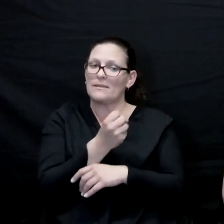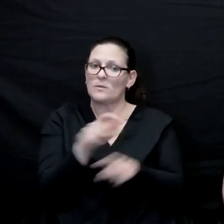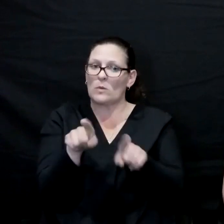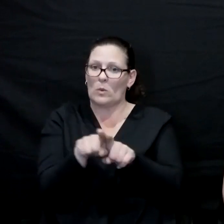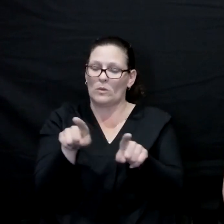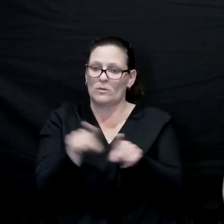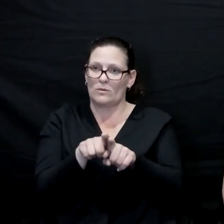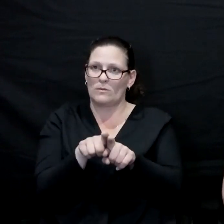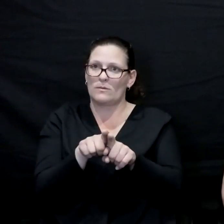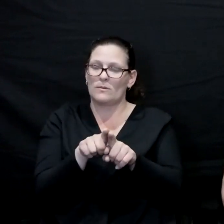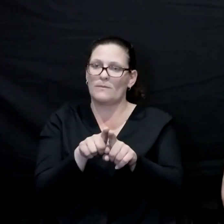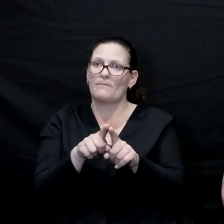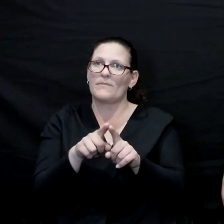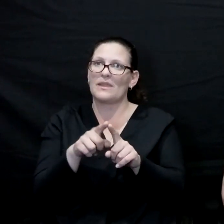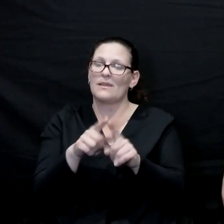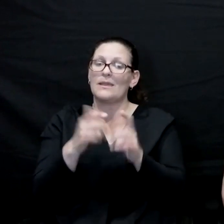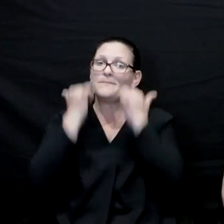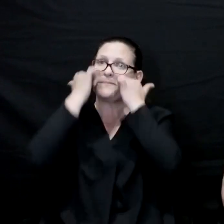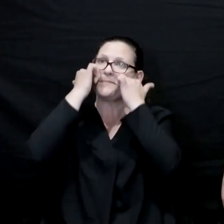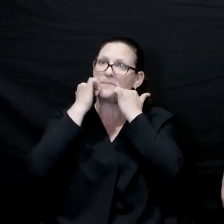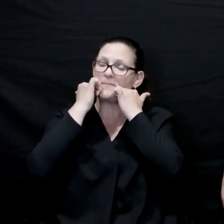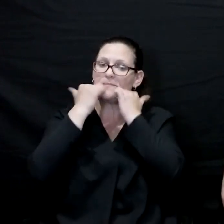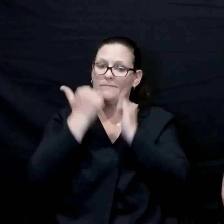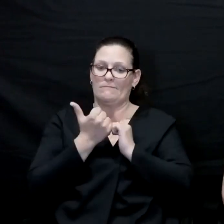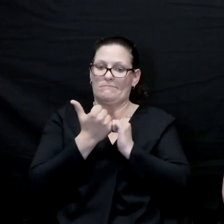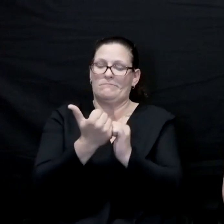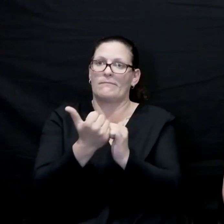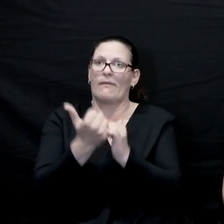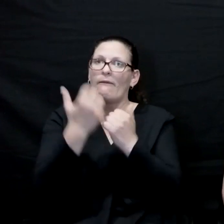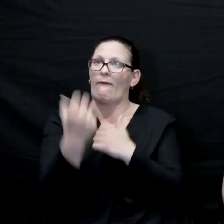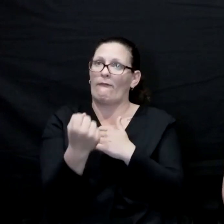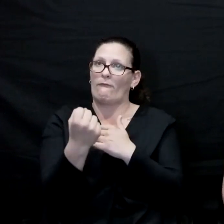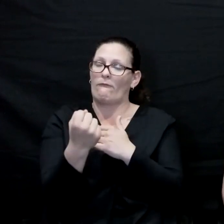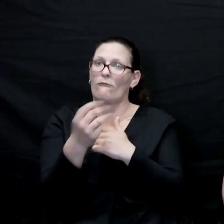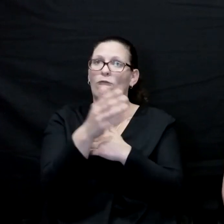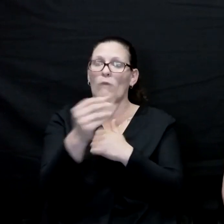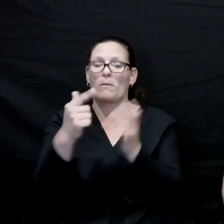to obtain an OT report or